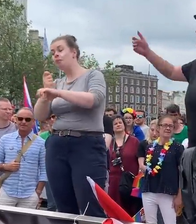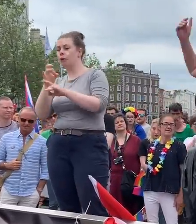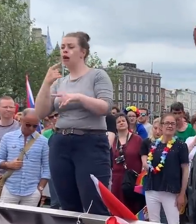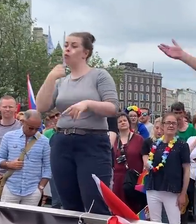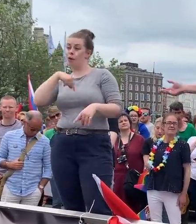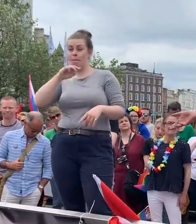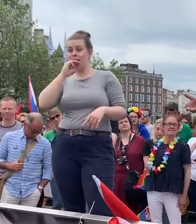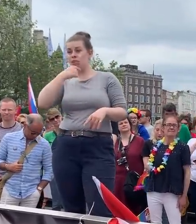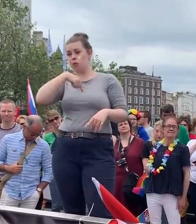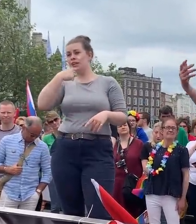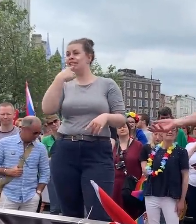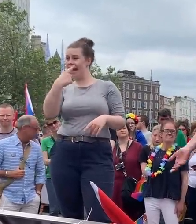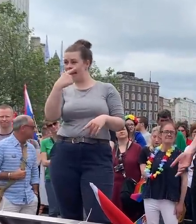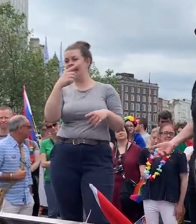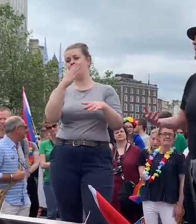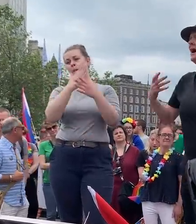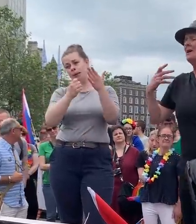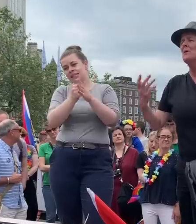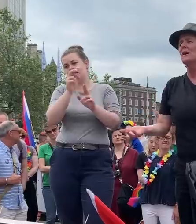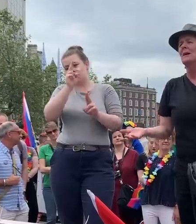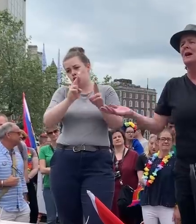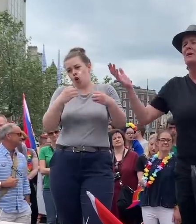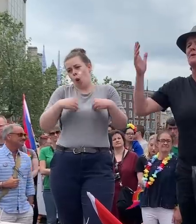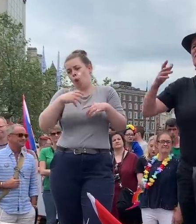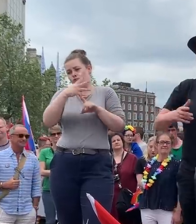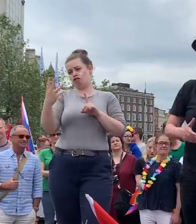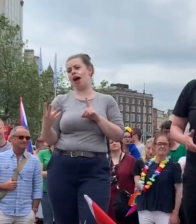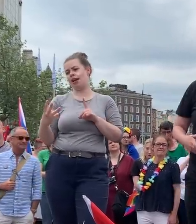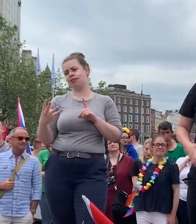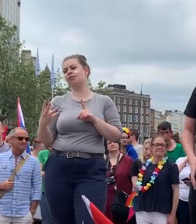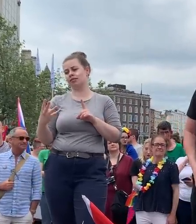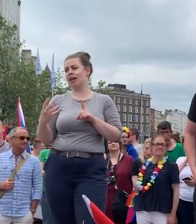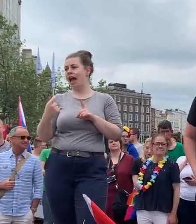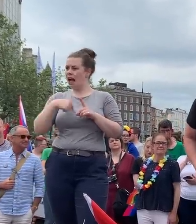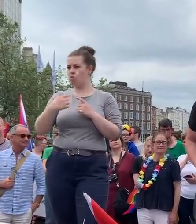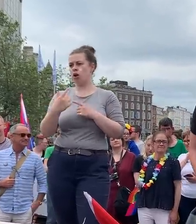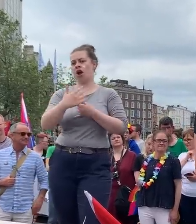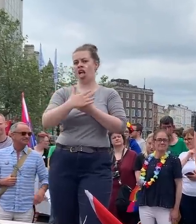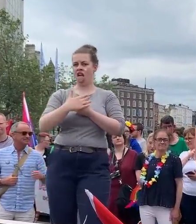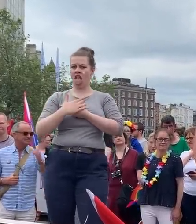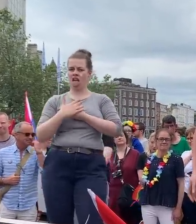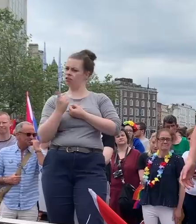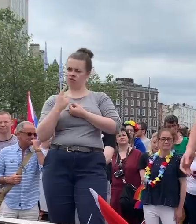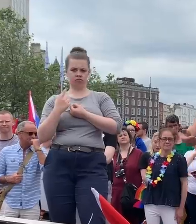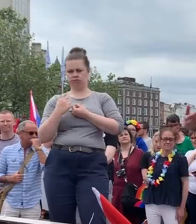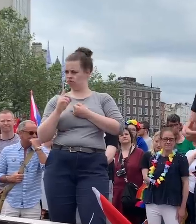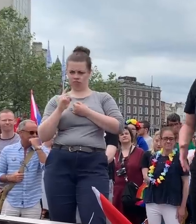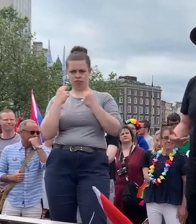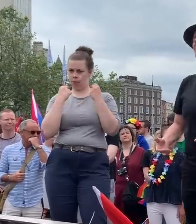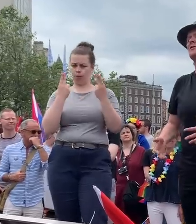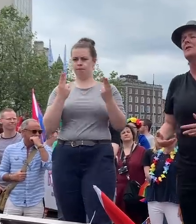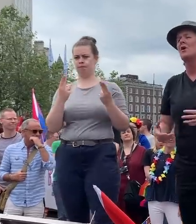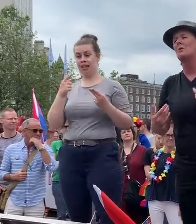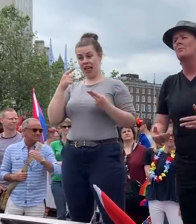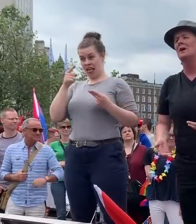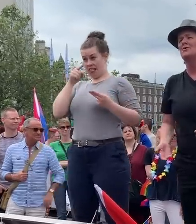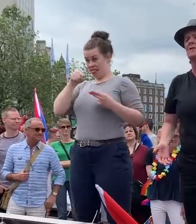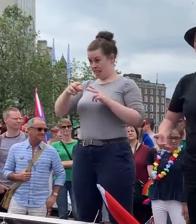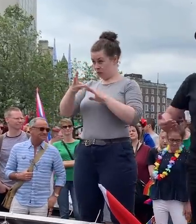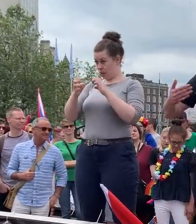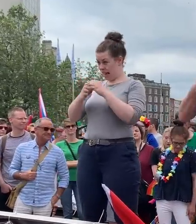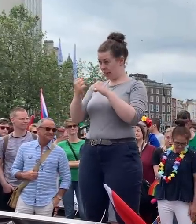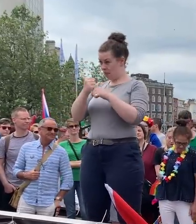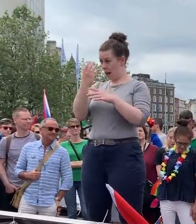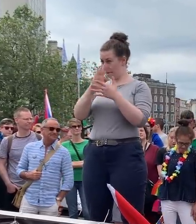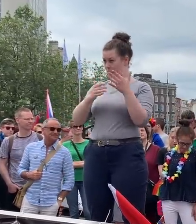weekend belongs to the corporations. And we are allowing ourselves to get pushed into something else. This weekend does not belong to the